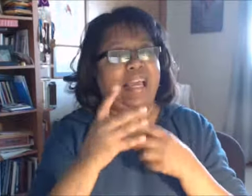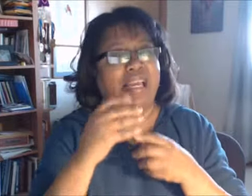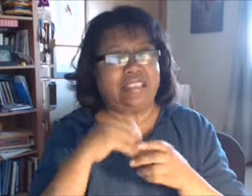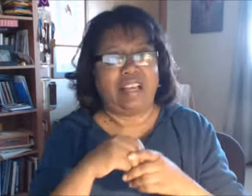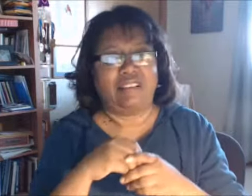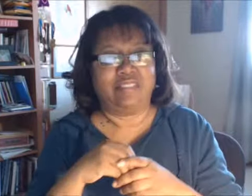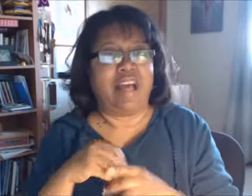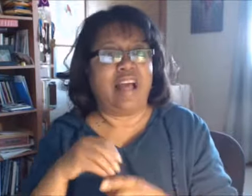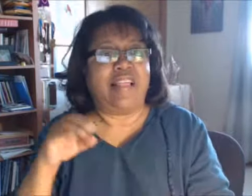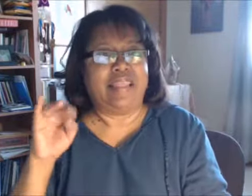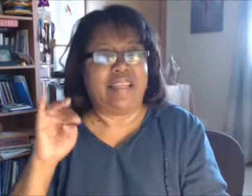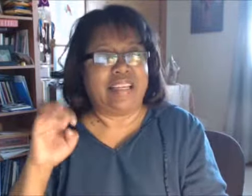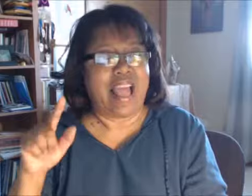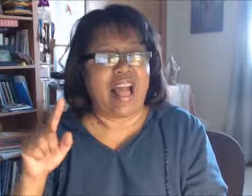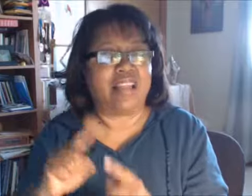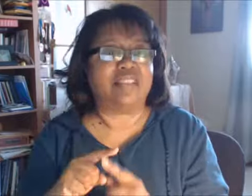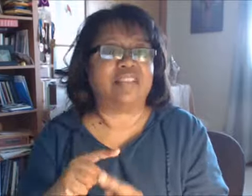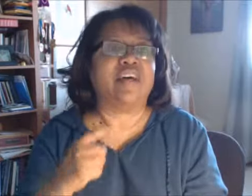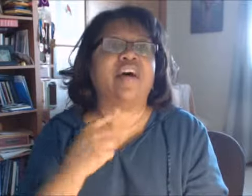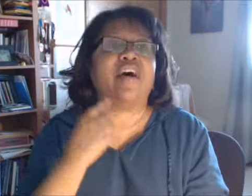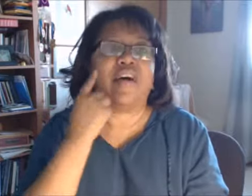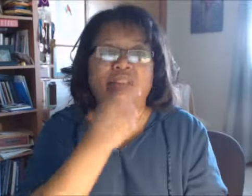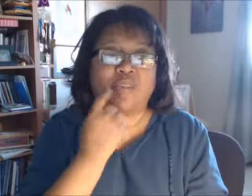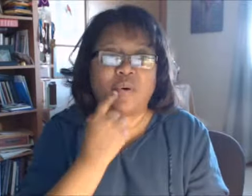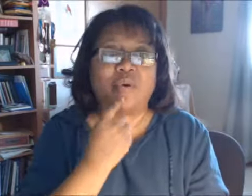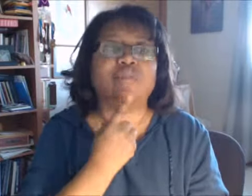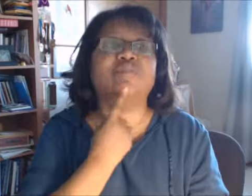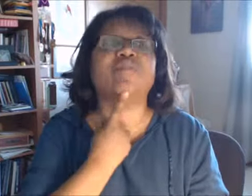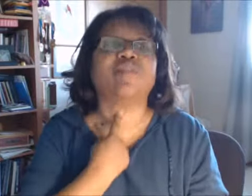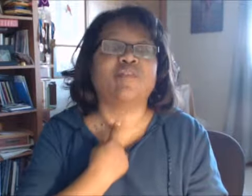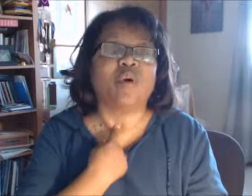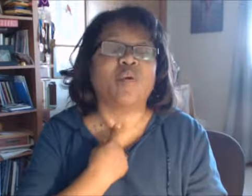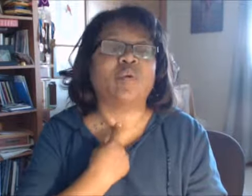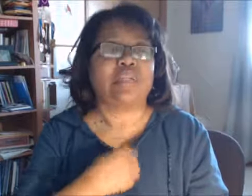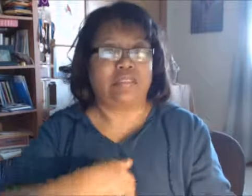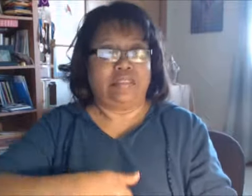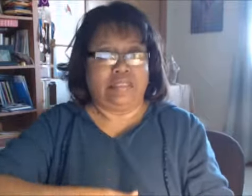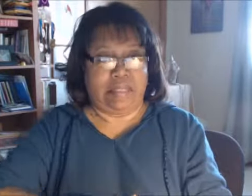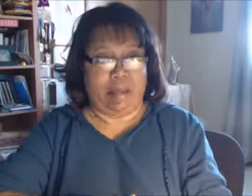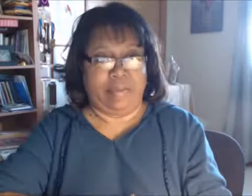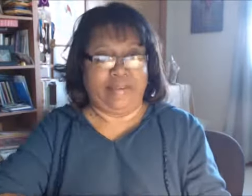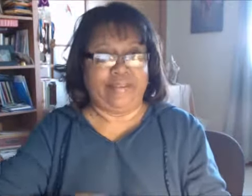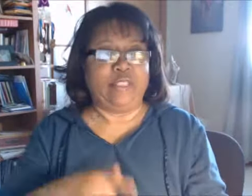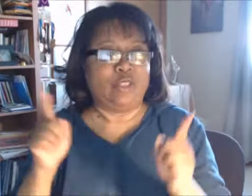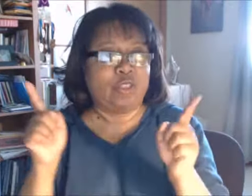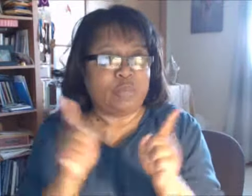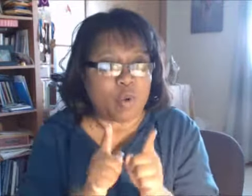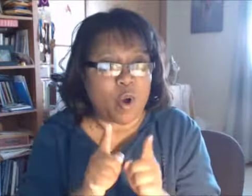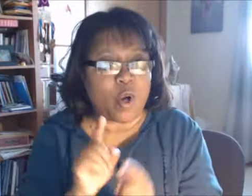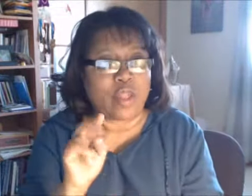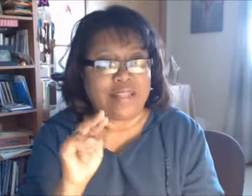cavity, a throat, an esophagus, a stomach, small intestines, and the large